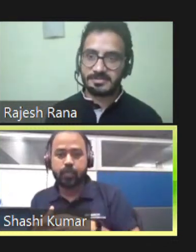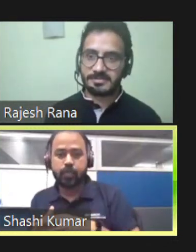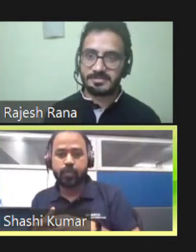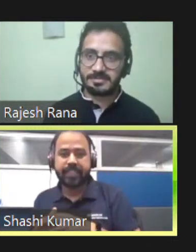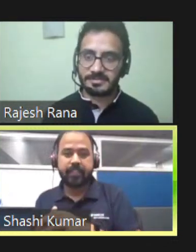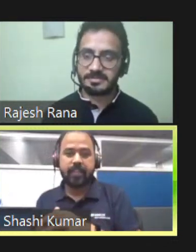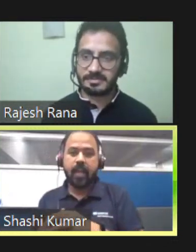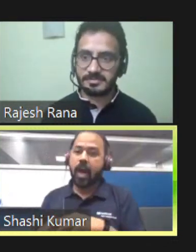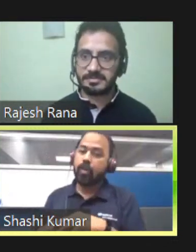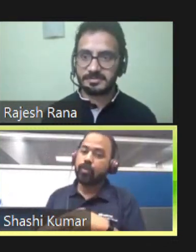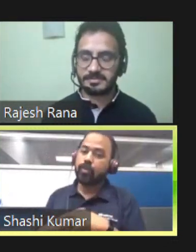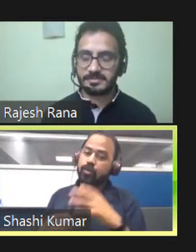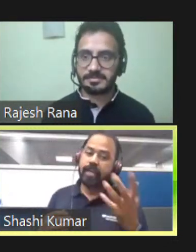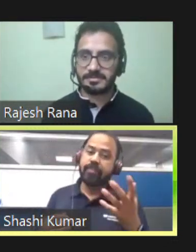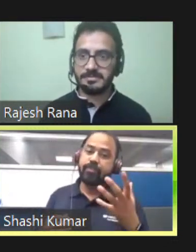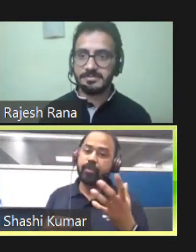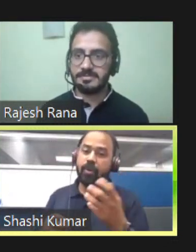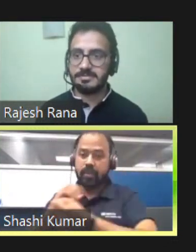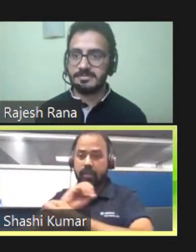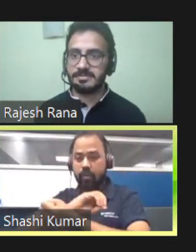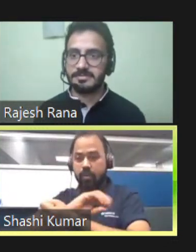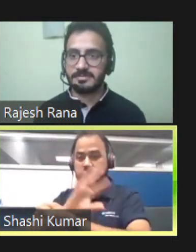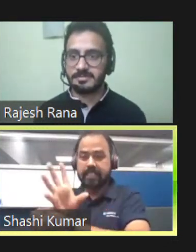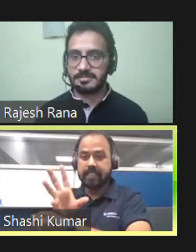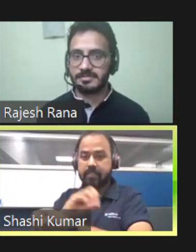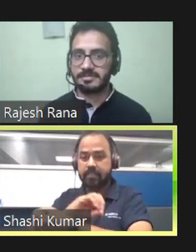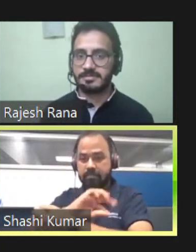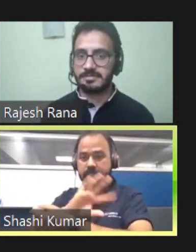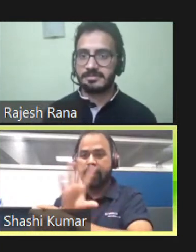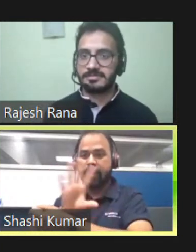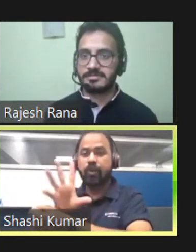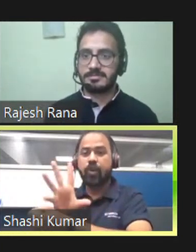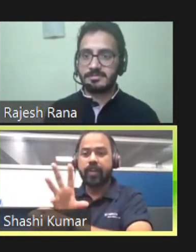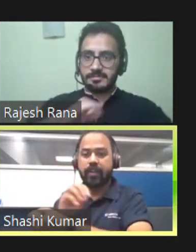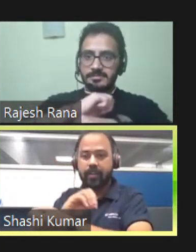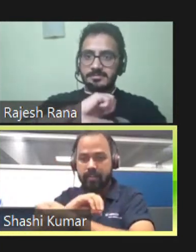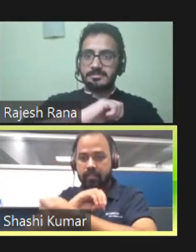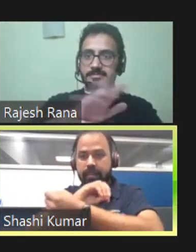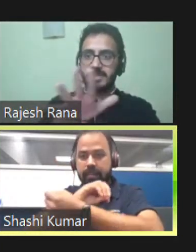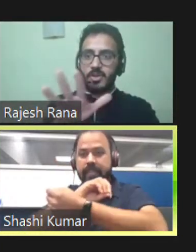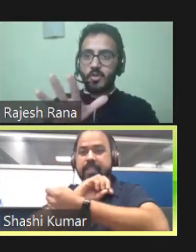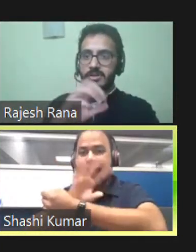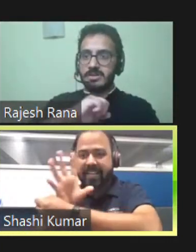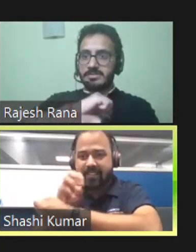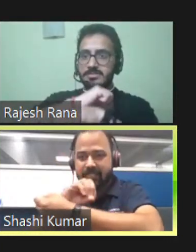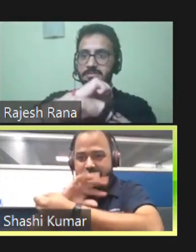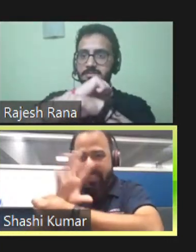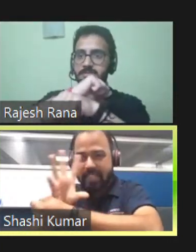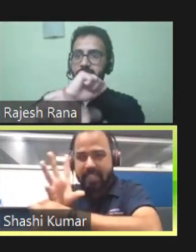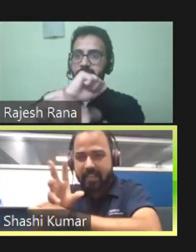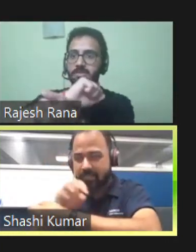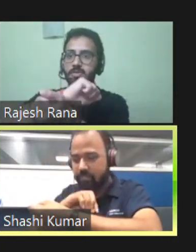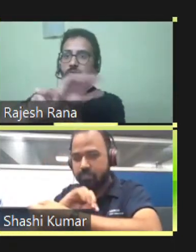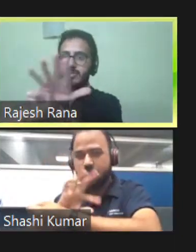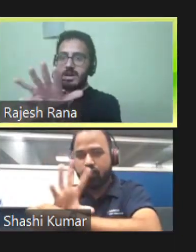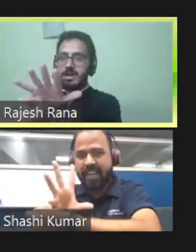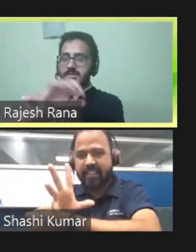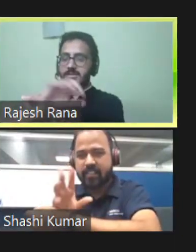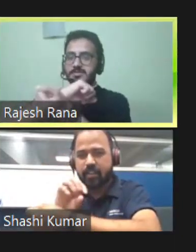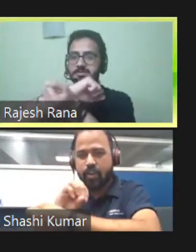current situation. How to sign for corona is corona, right? It's a virus, feels